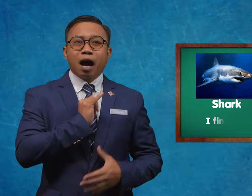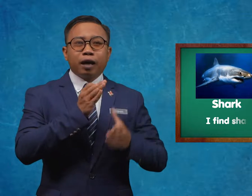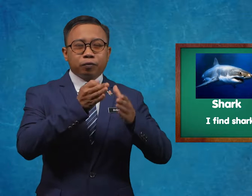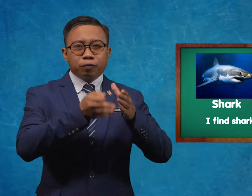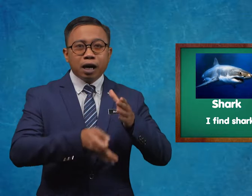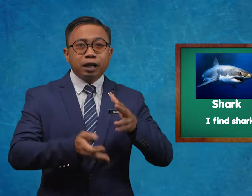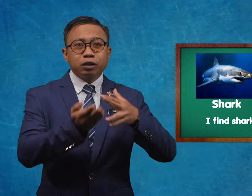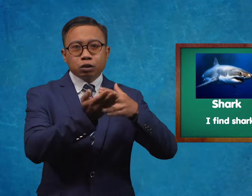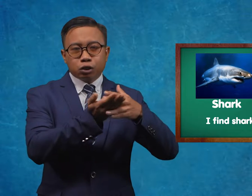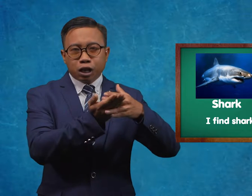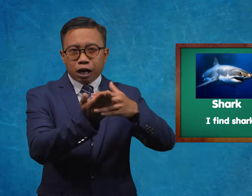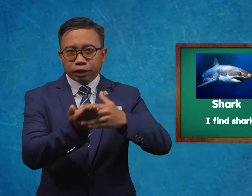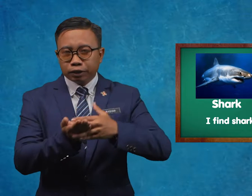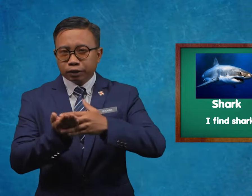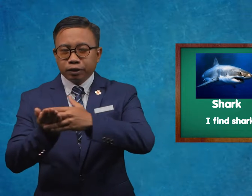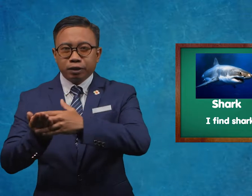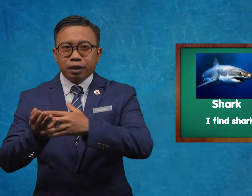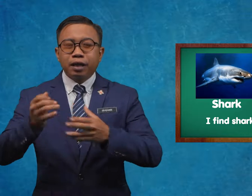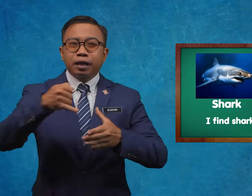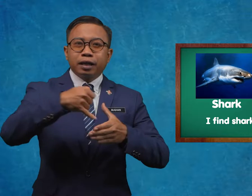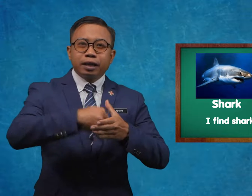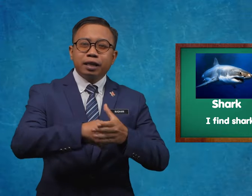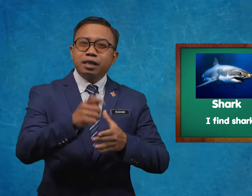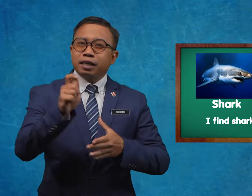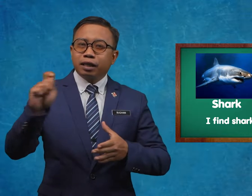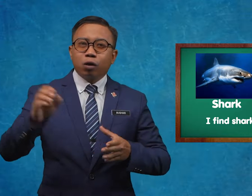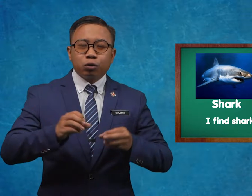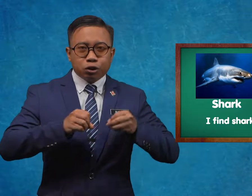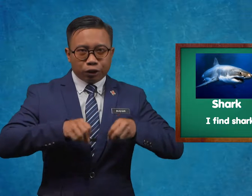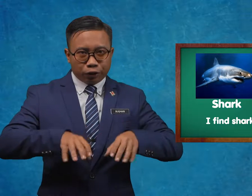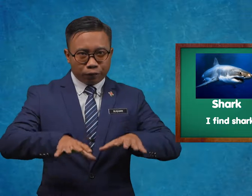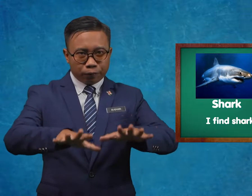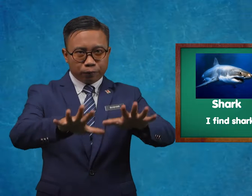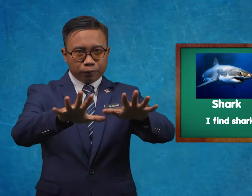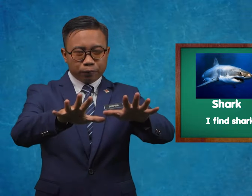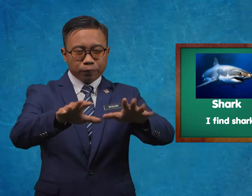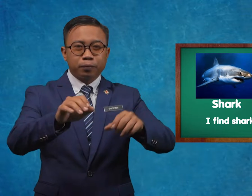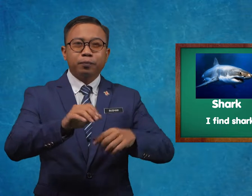I find shark in the ocean.